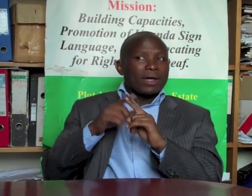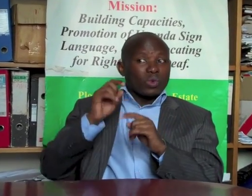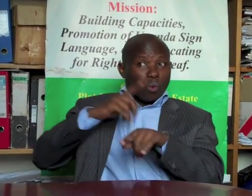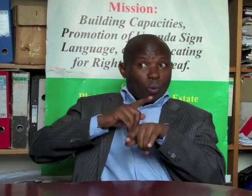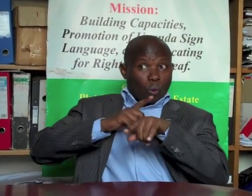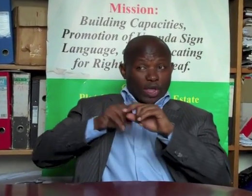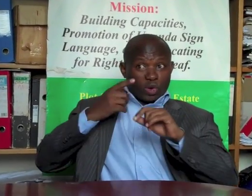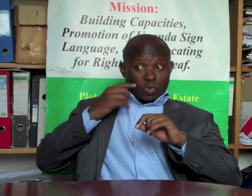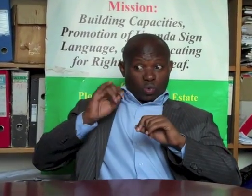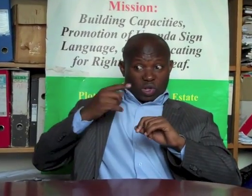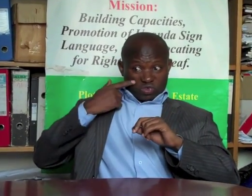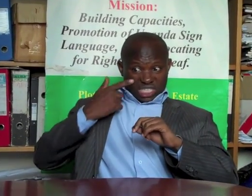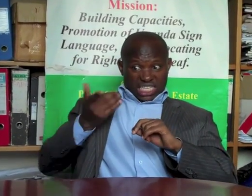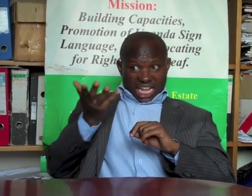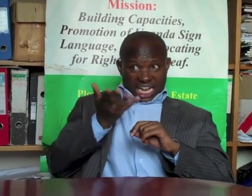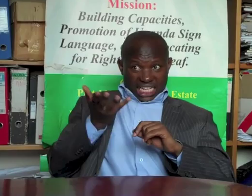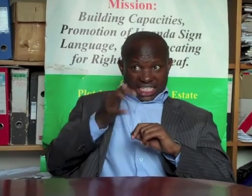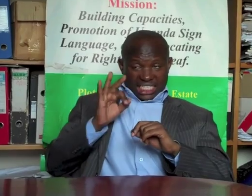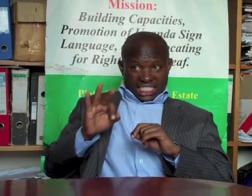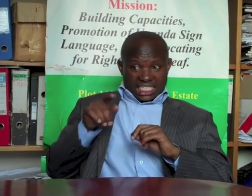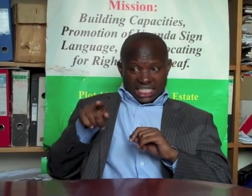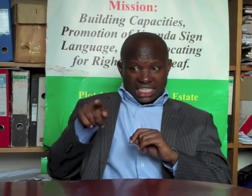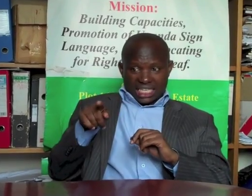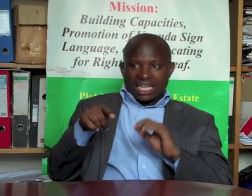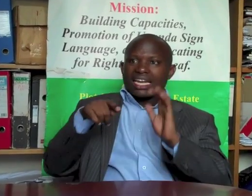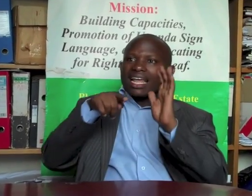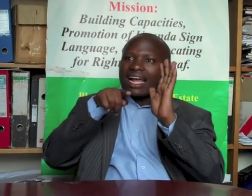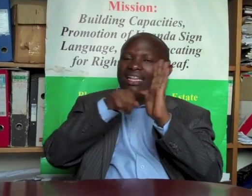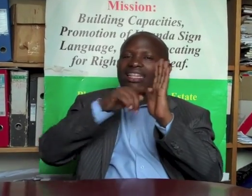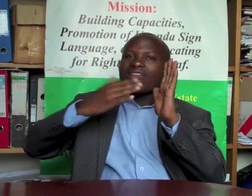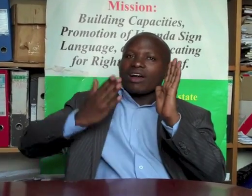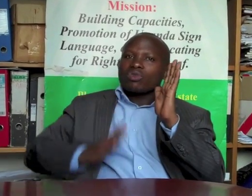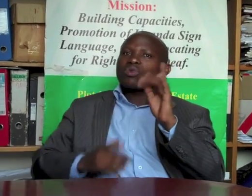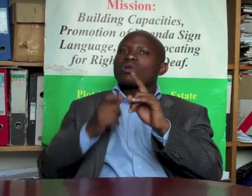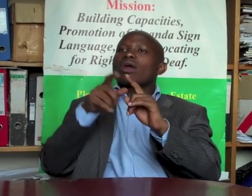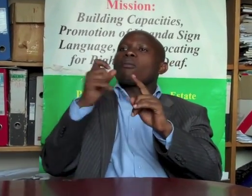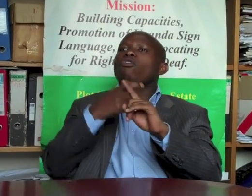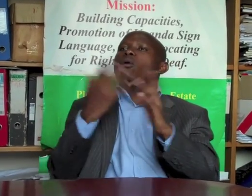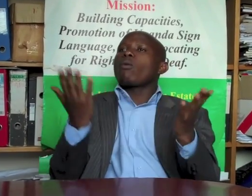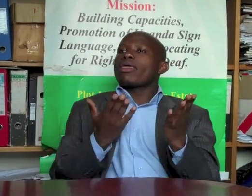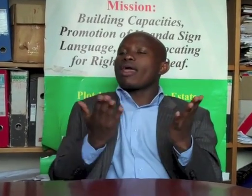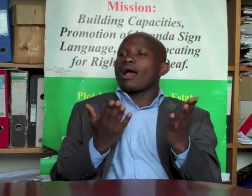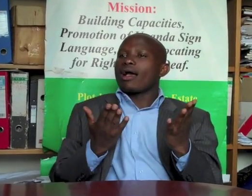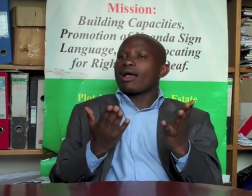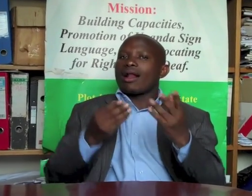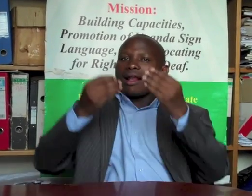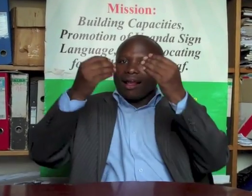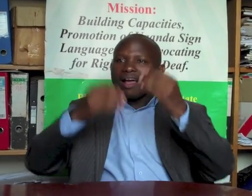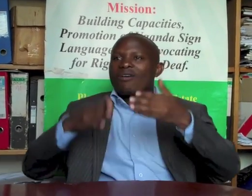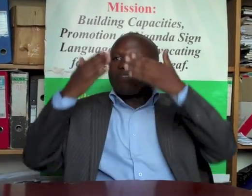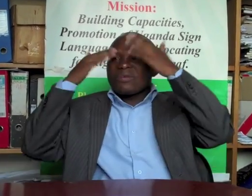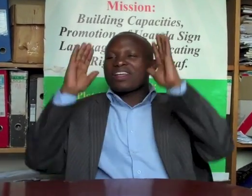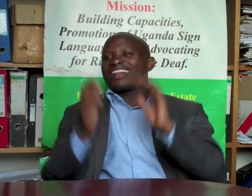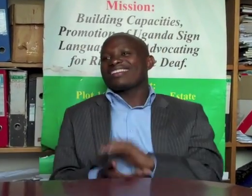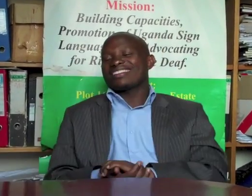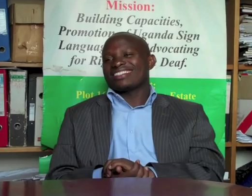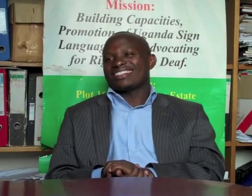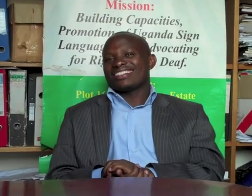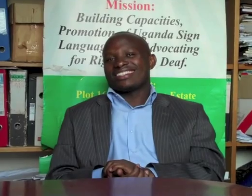attitude. But when you try to analyze this thing, the negative attitude, where does it come from? It comes from lack